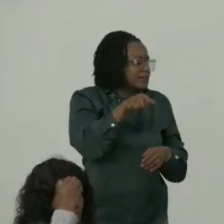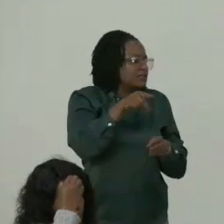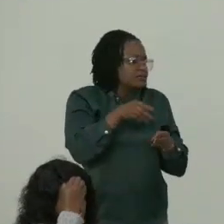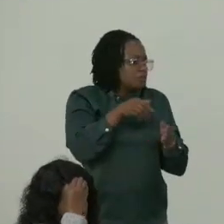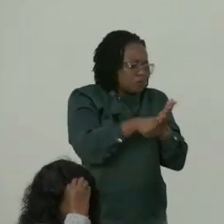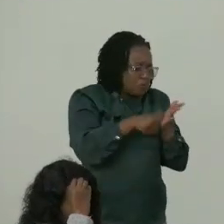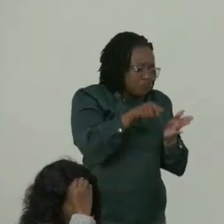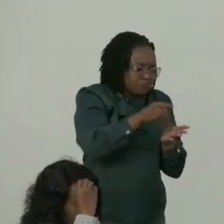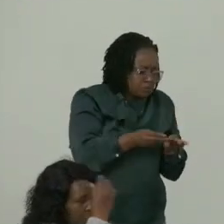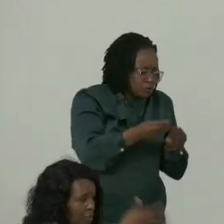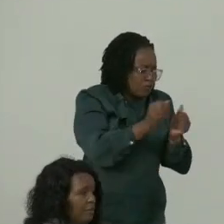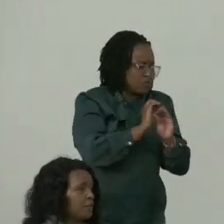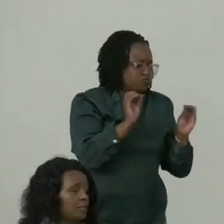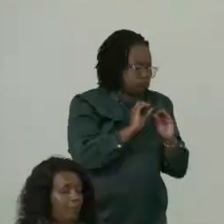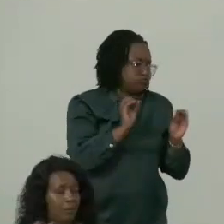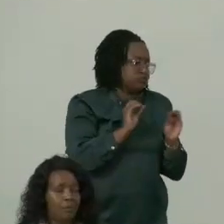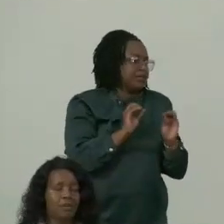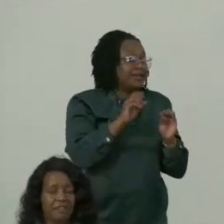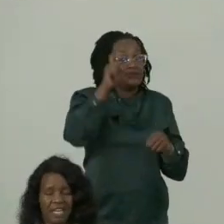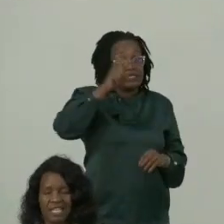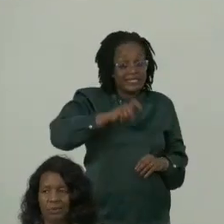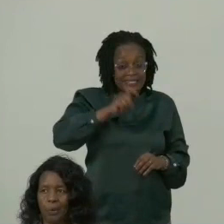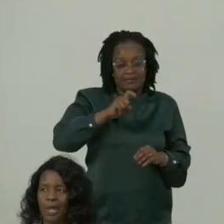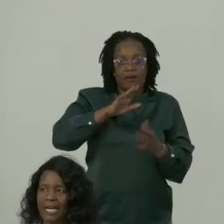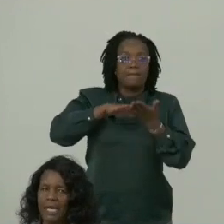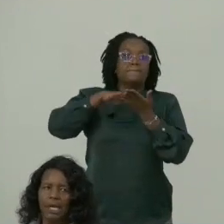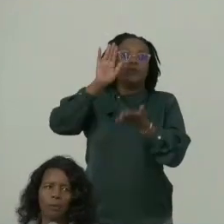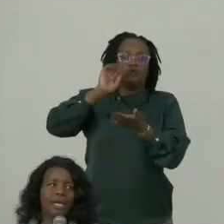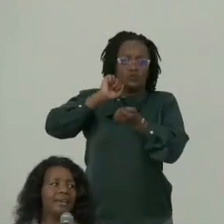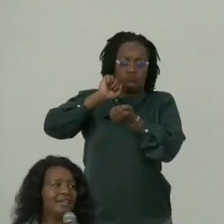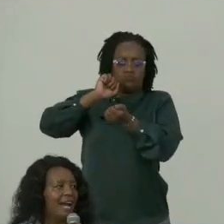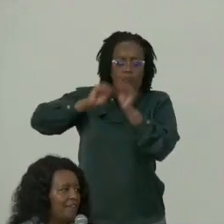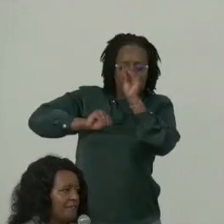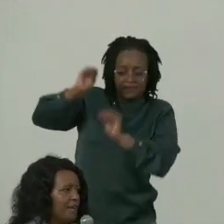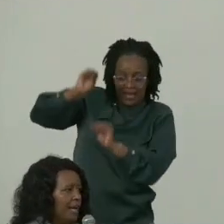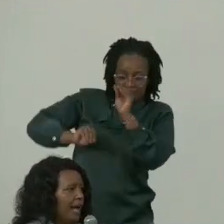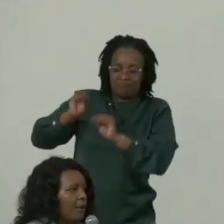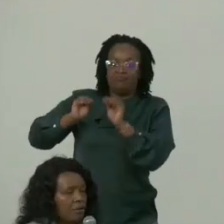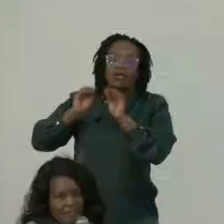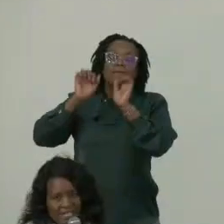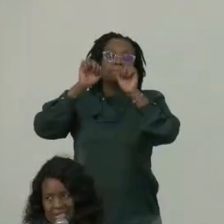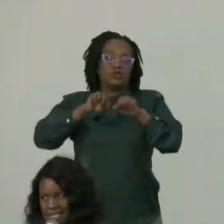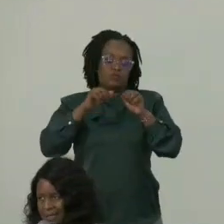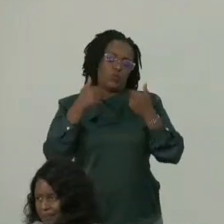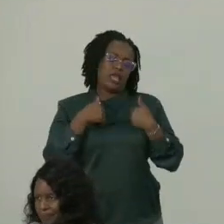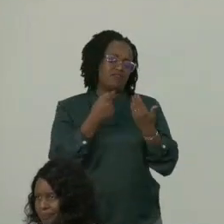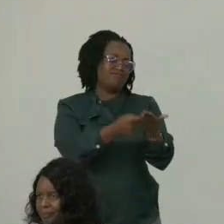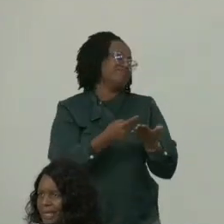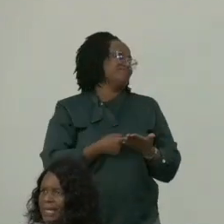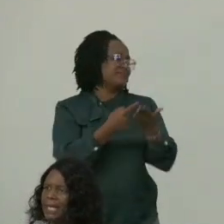we need to do, like what we've talked about, the modification and all that, we can have a